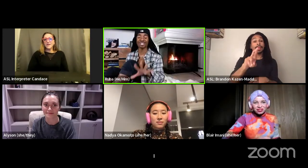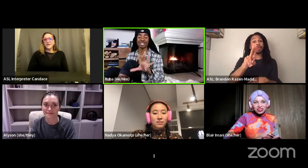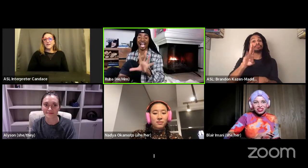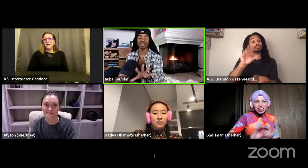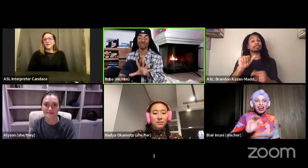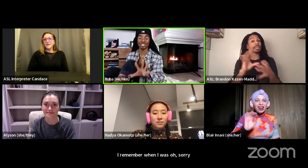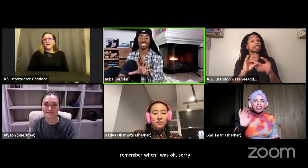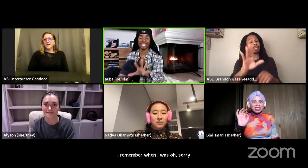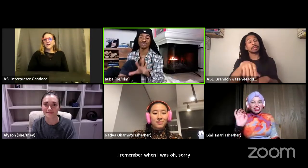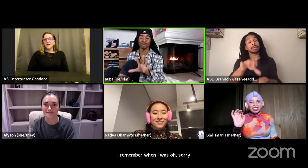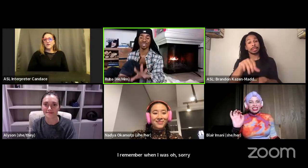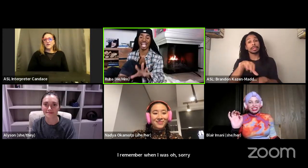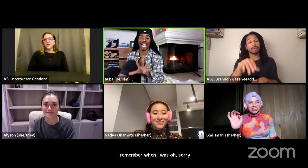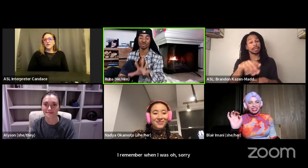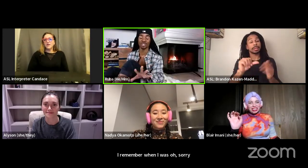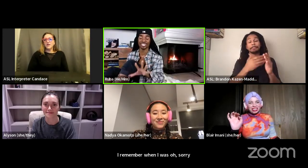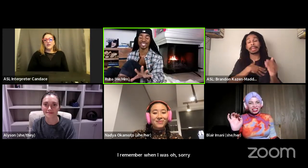back.